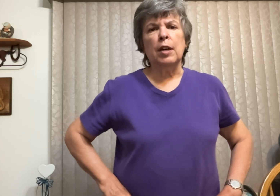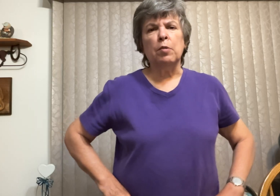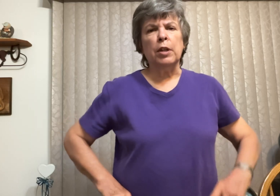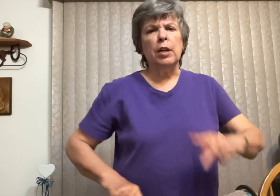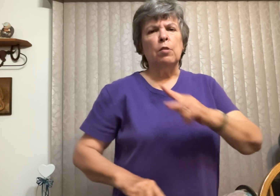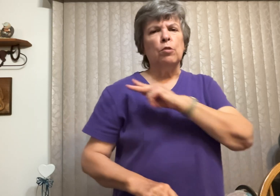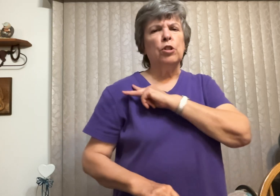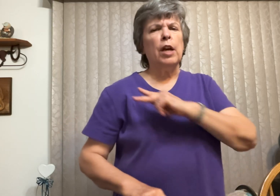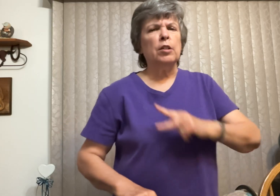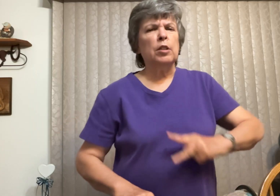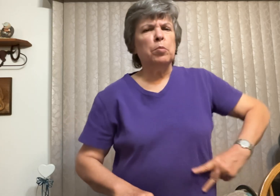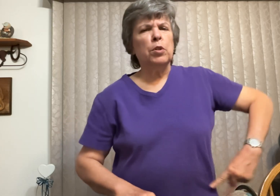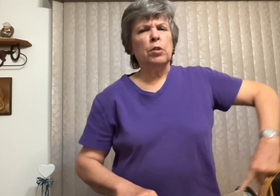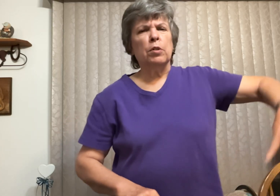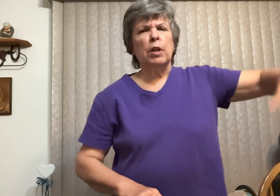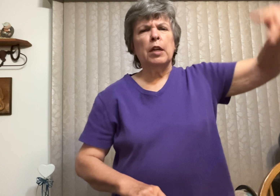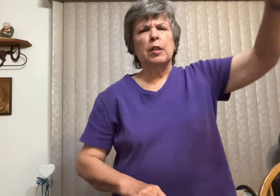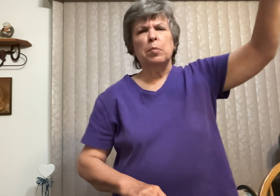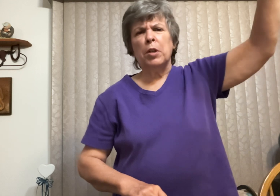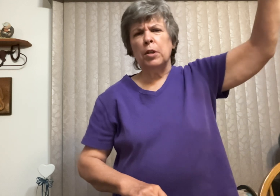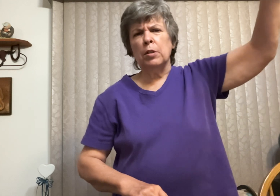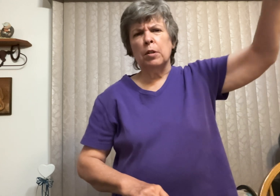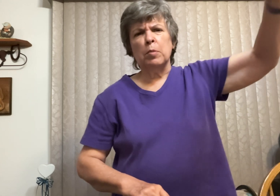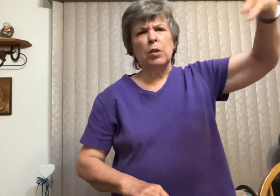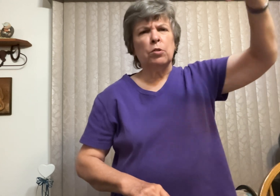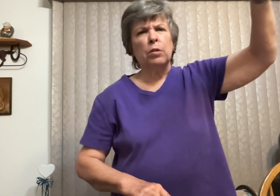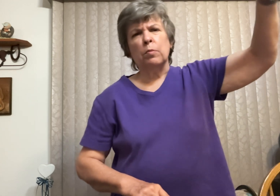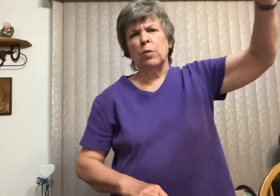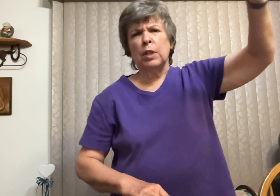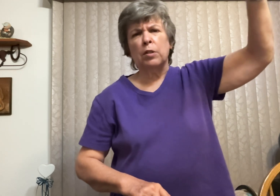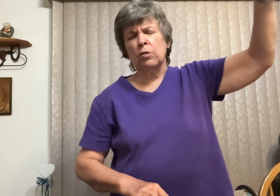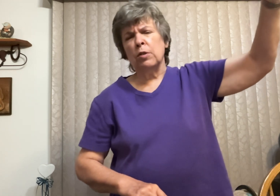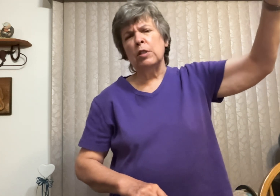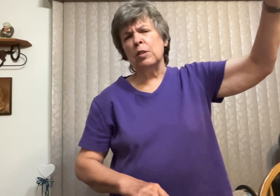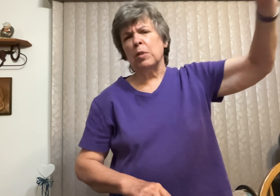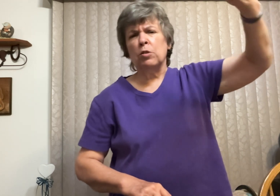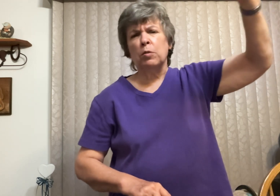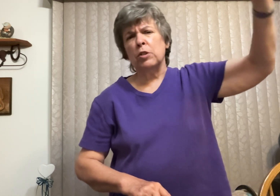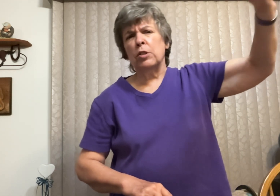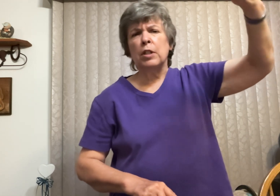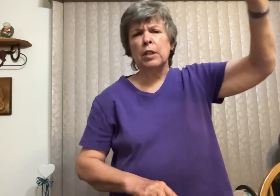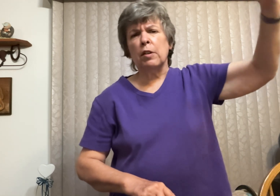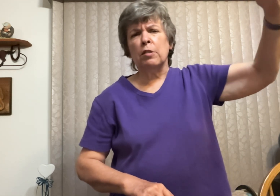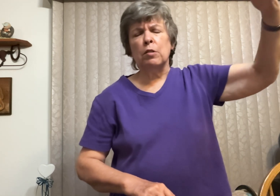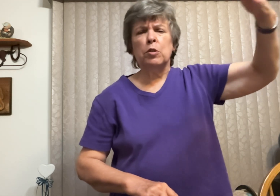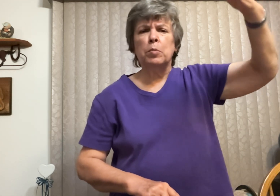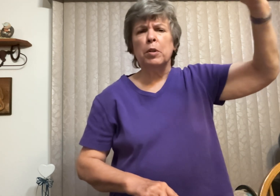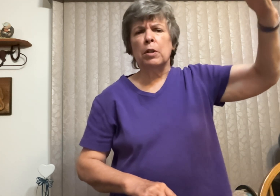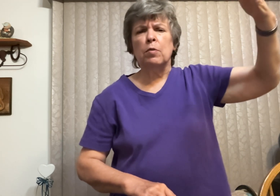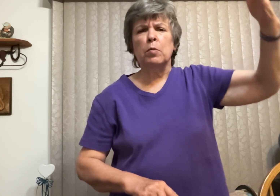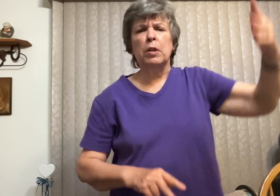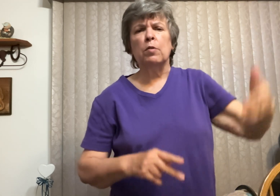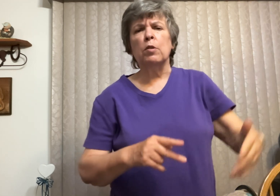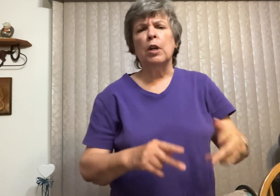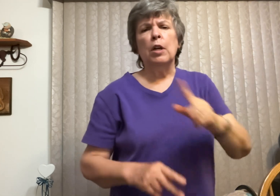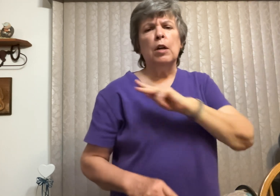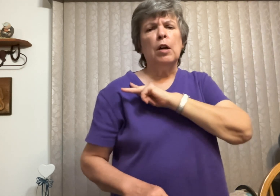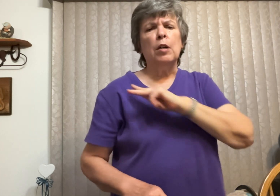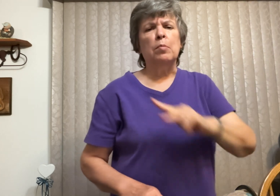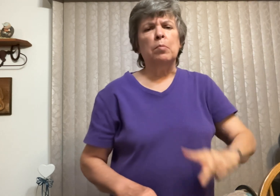way. Well, she actually put her hand up here. It went out of screen, so I'm not sure what she did up there. I don't know if she spelled of or whatever. But